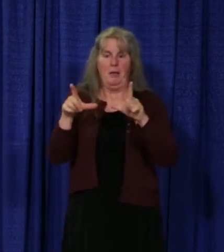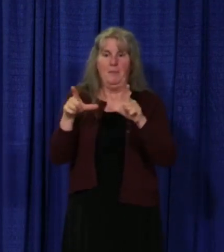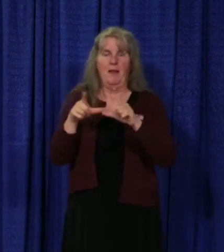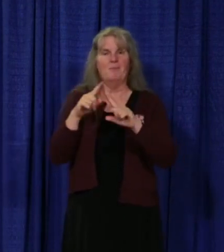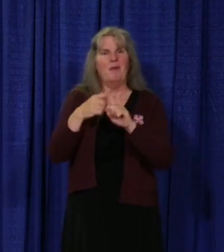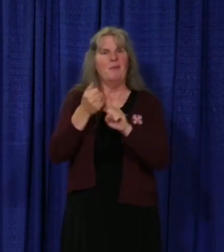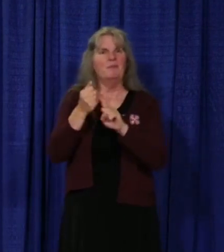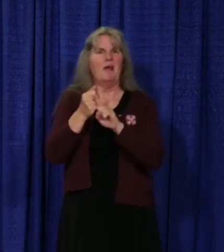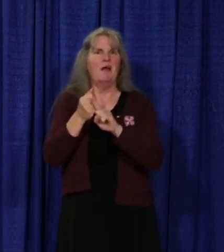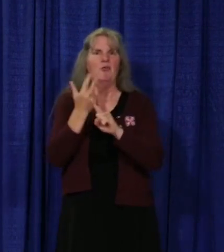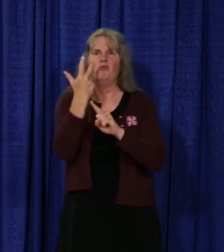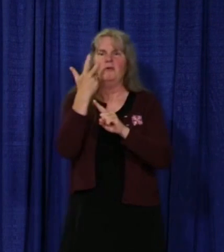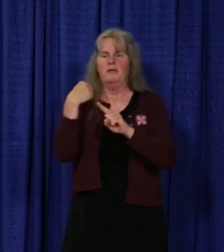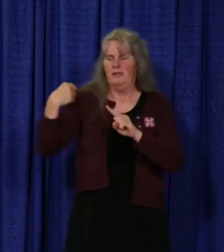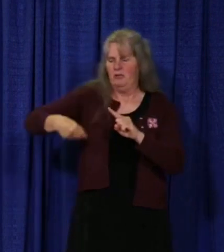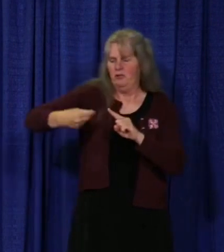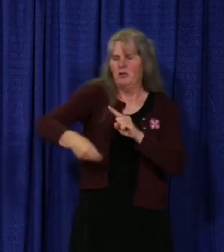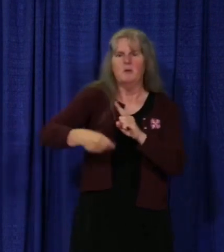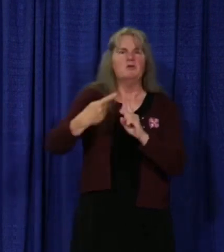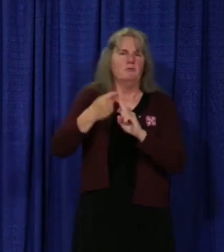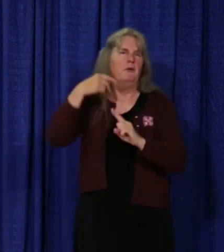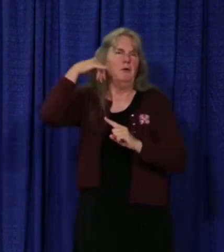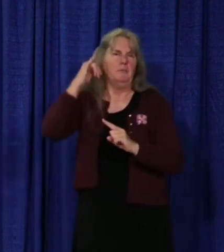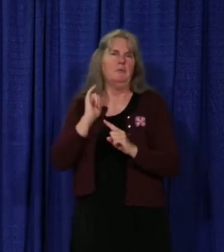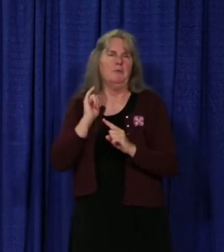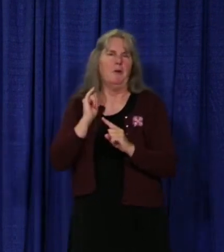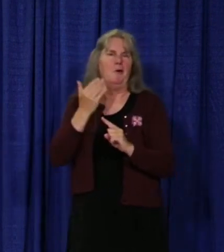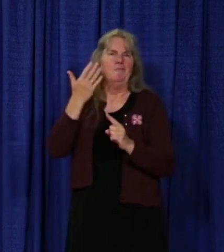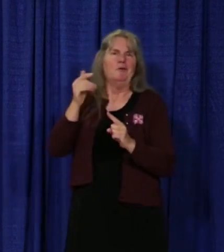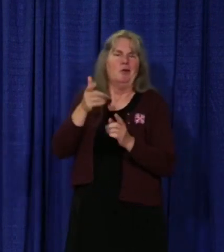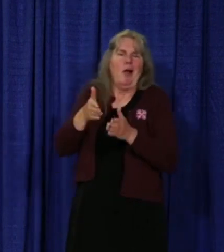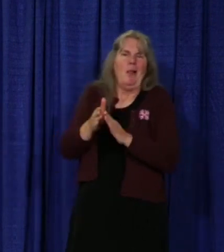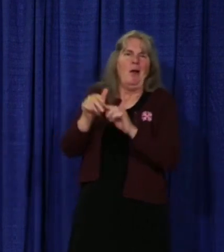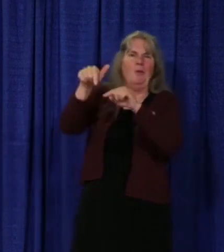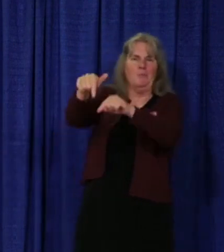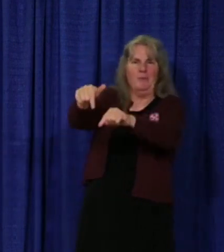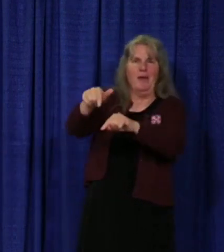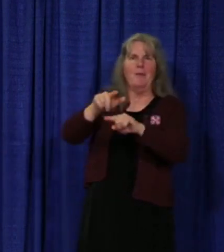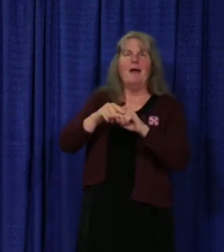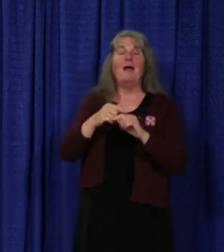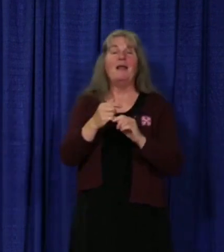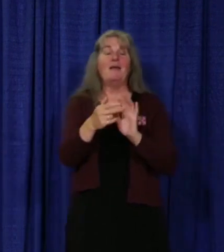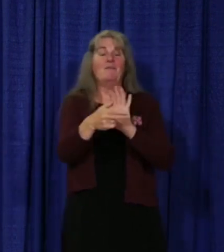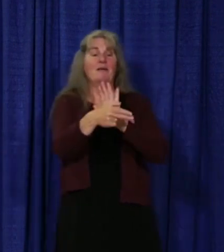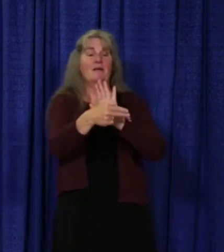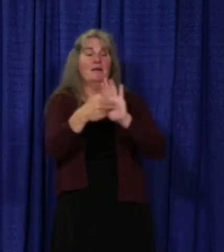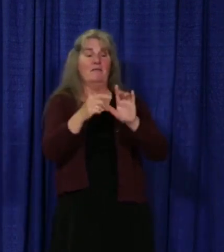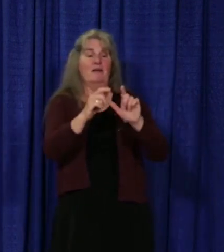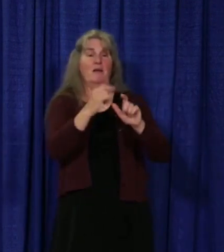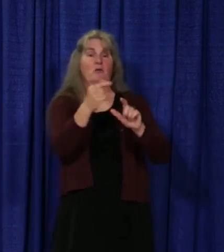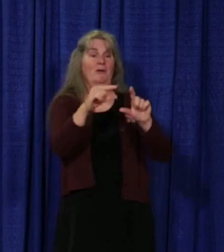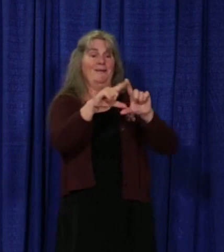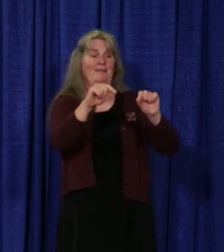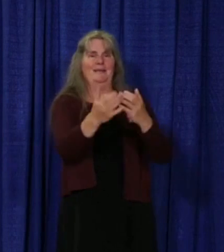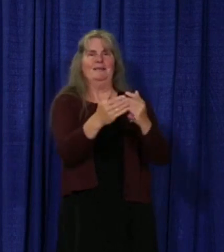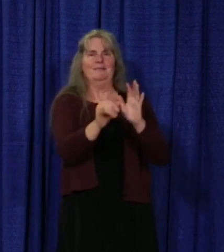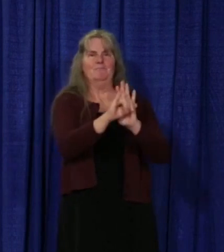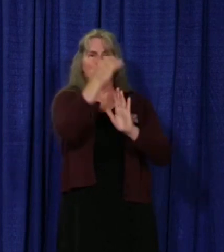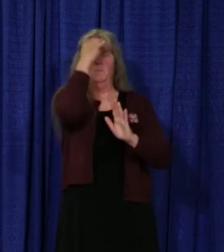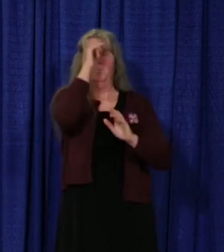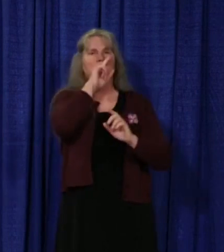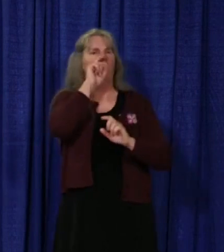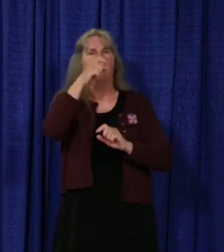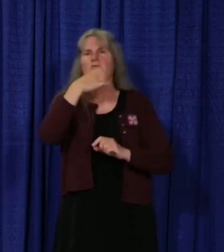So these decals, if they were on that vehicle, we wouldn't have as many complaints. It's just another way that we're upping our